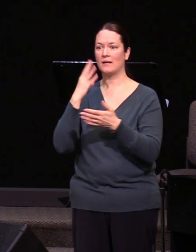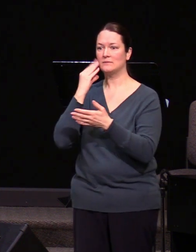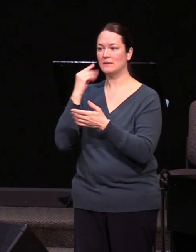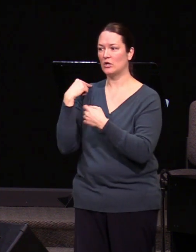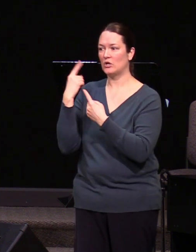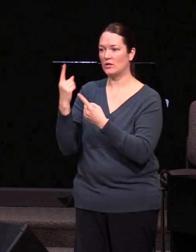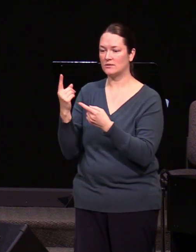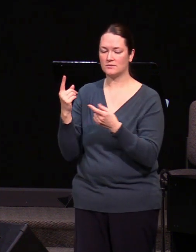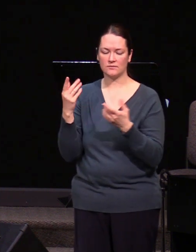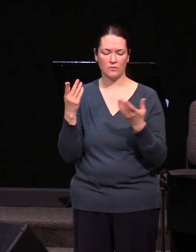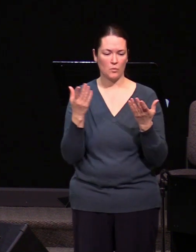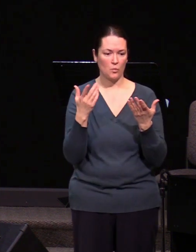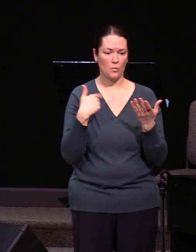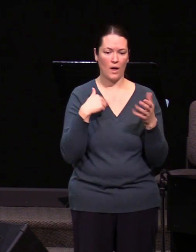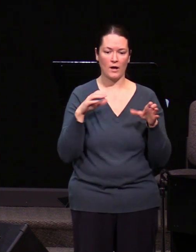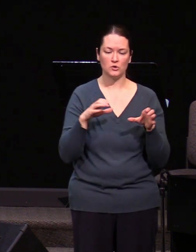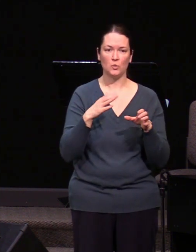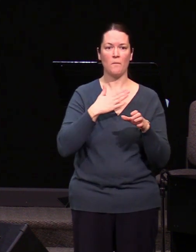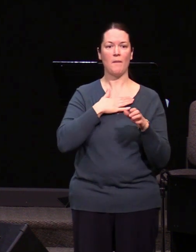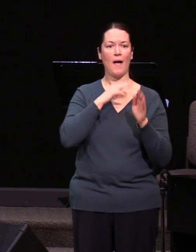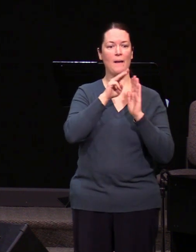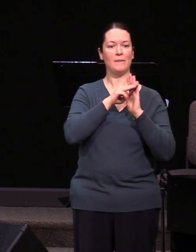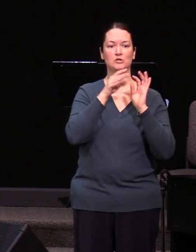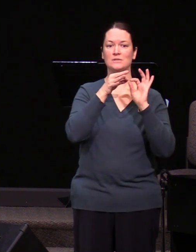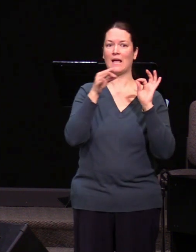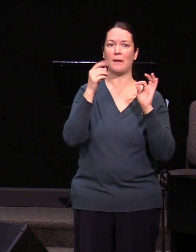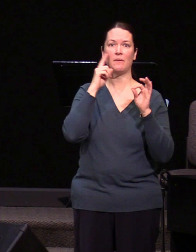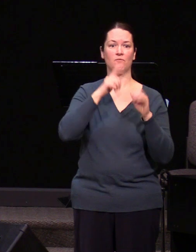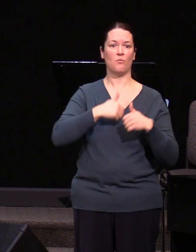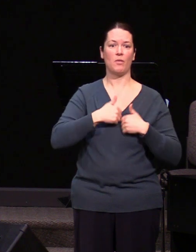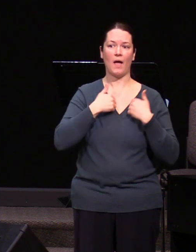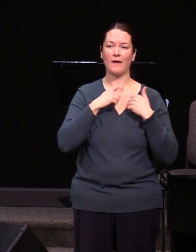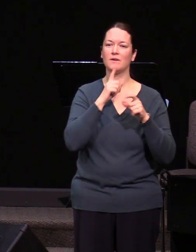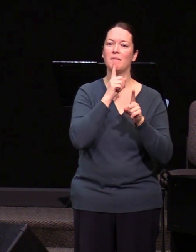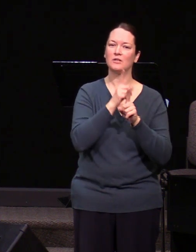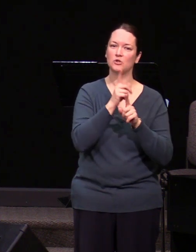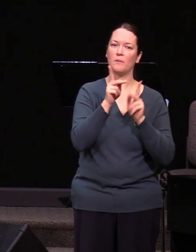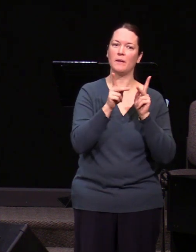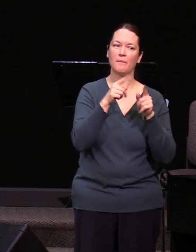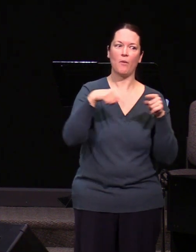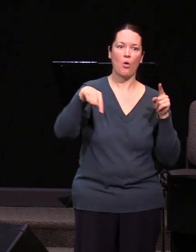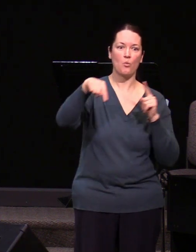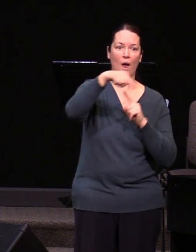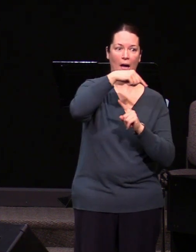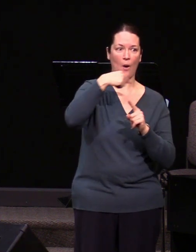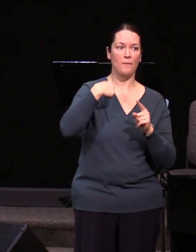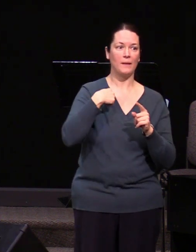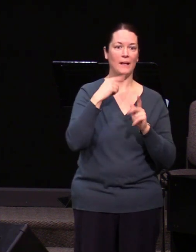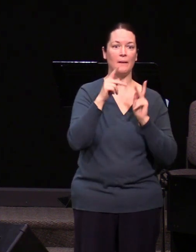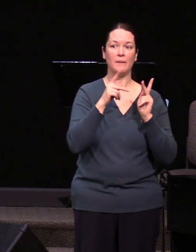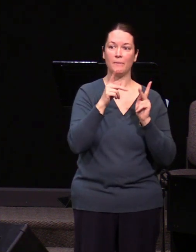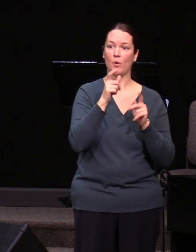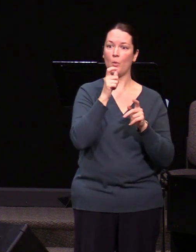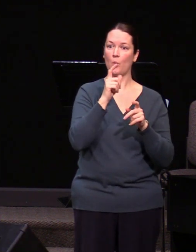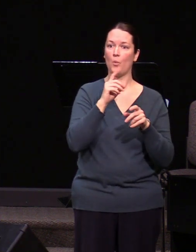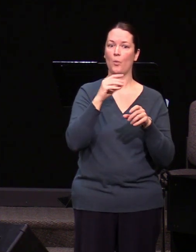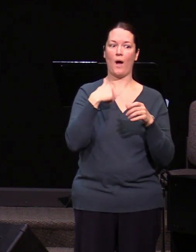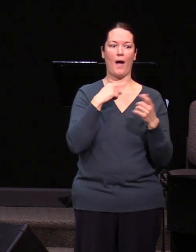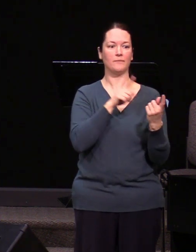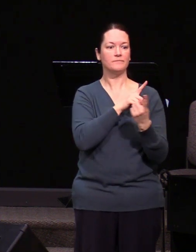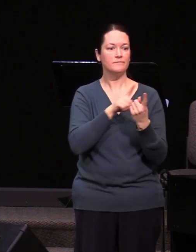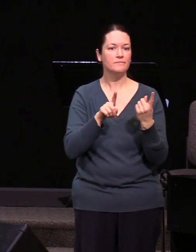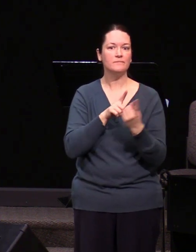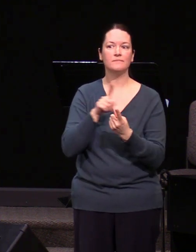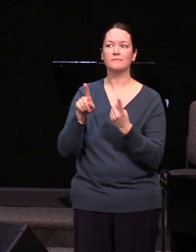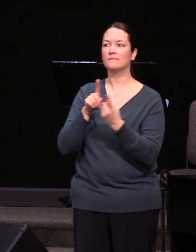do, my mission statement in life is to make sure that people around me, that people who have been put in my orbit, that people that